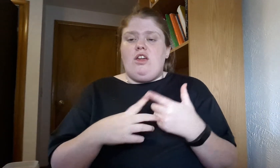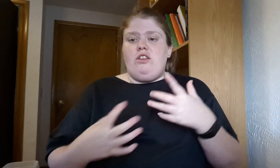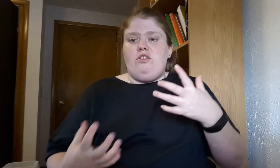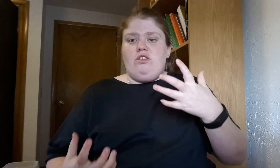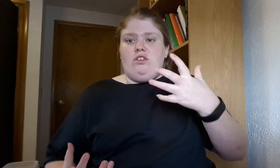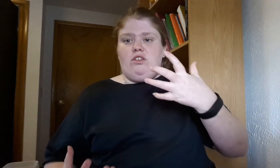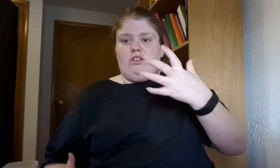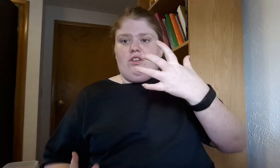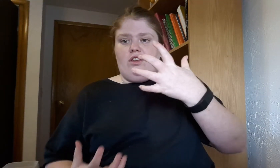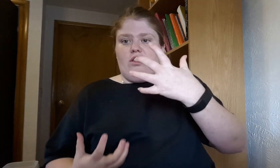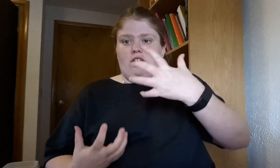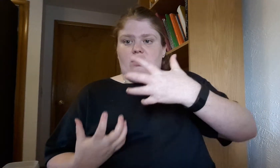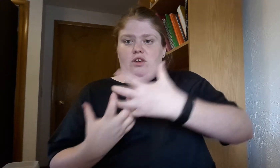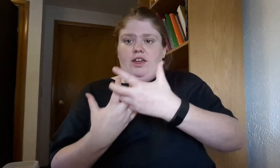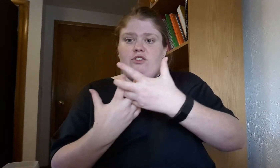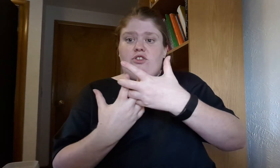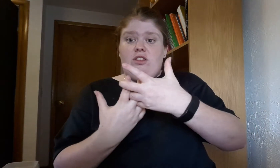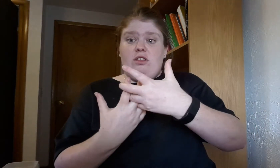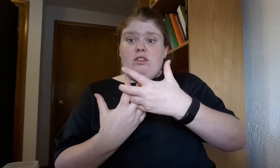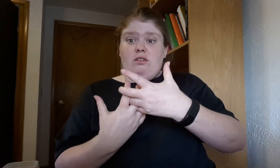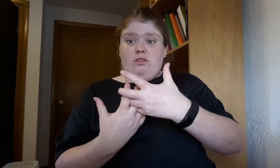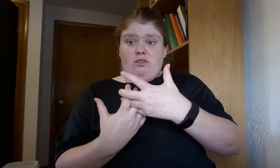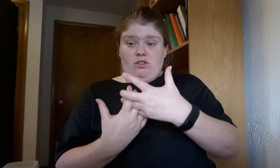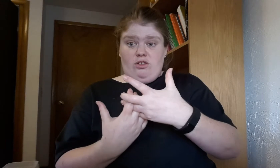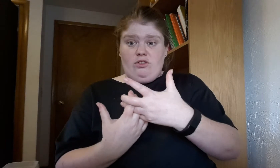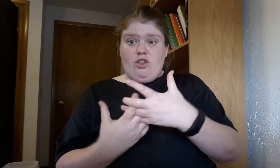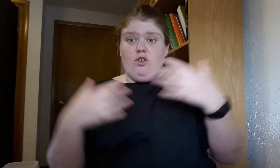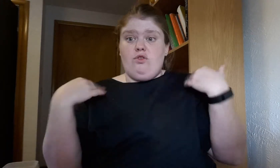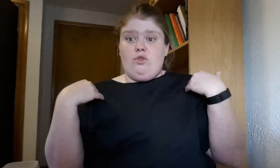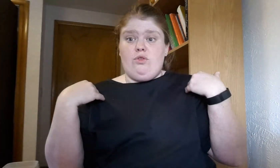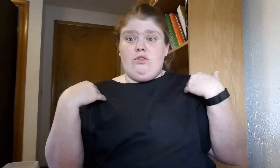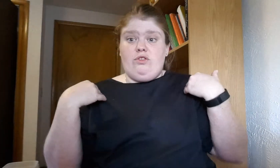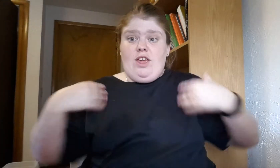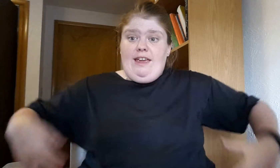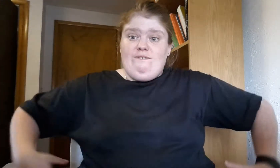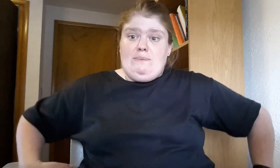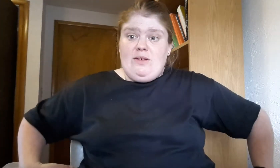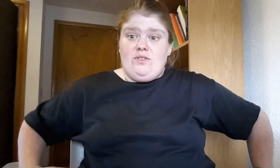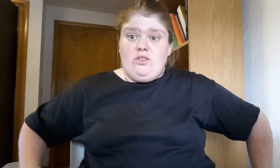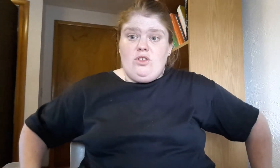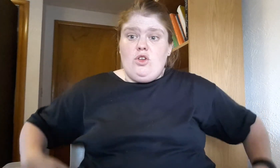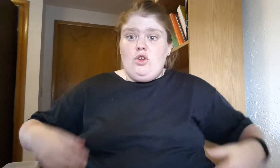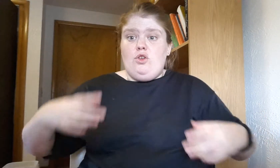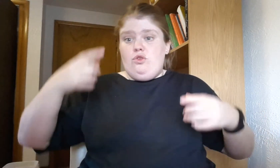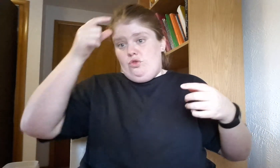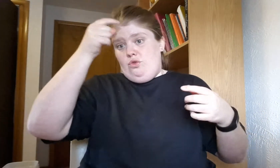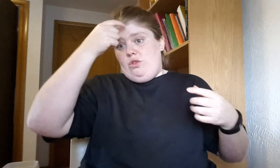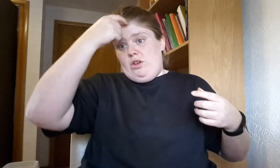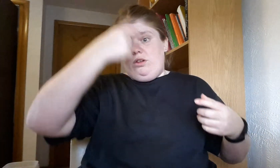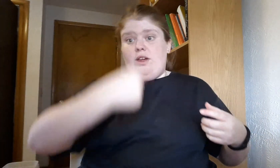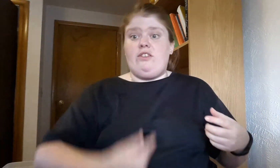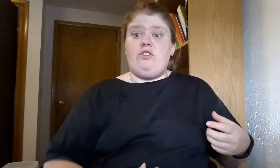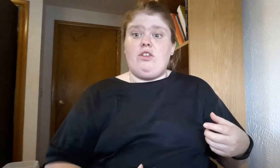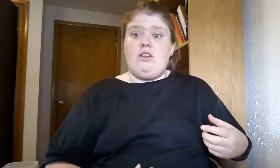and lower extremities, shoulders, and pelvis to the axial skeleton via the